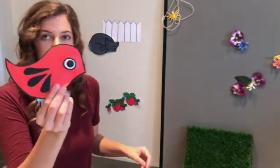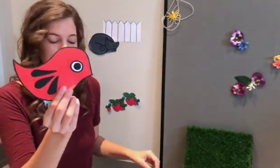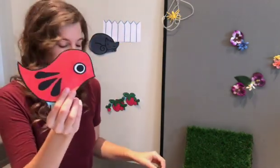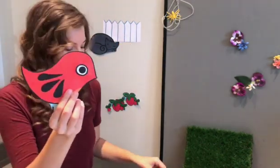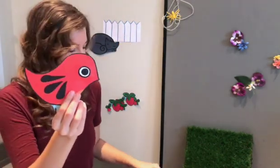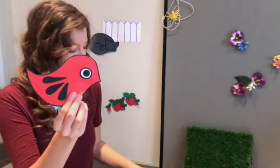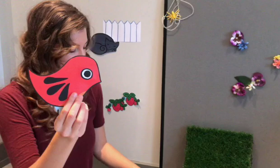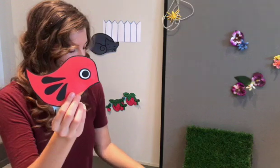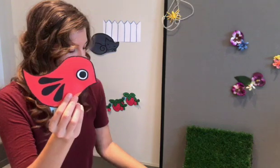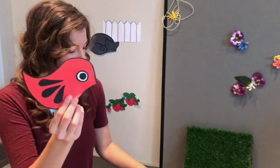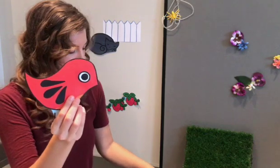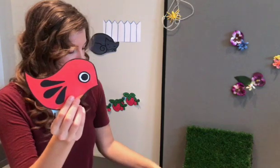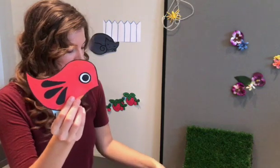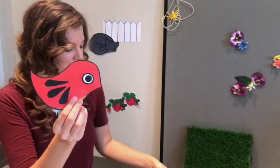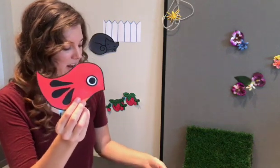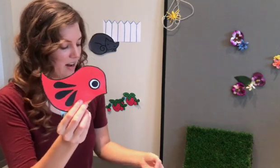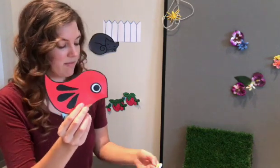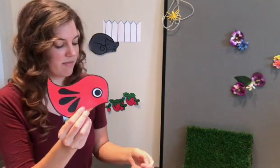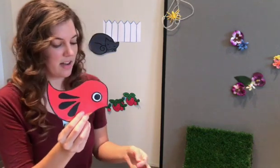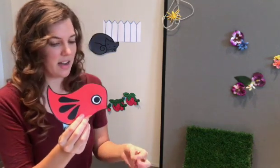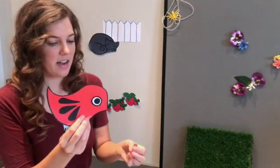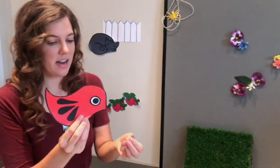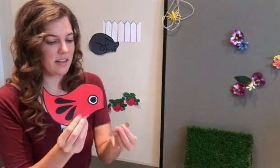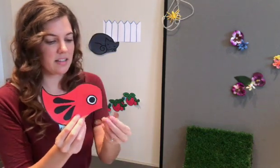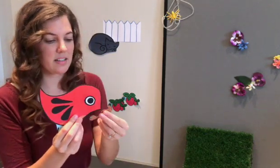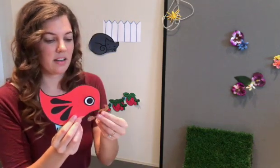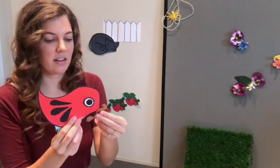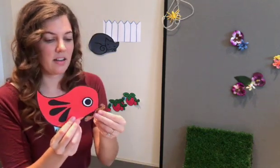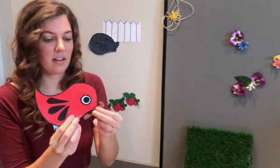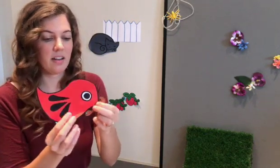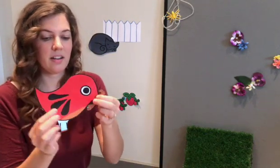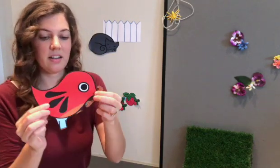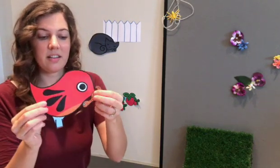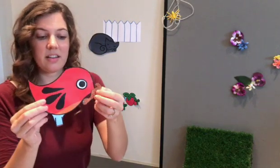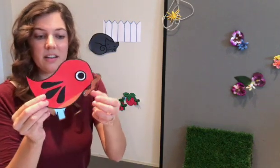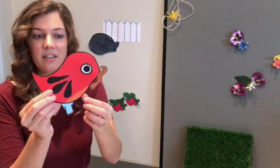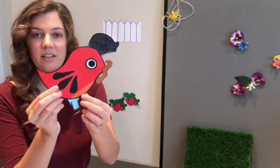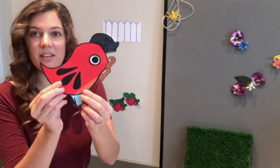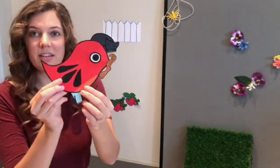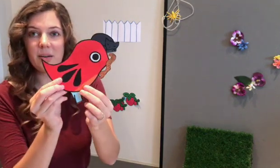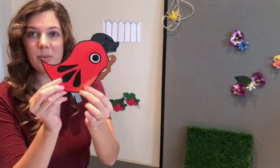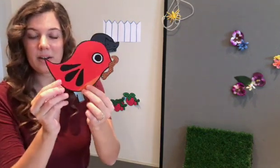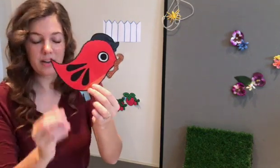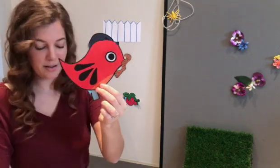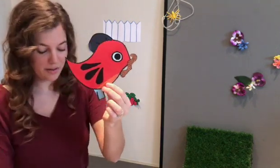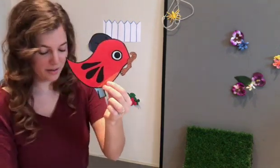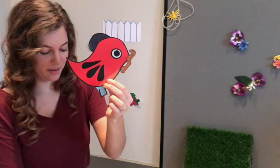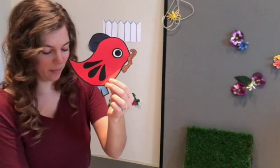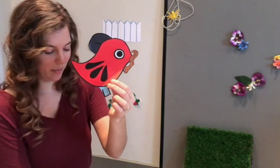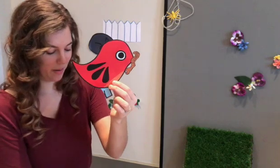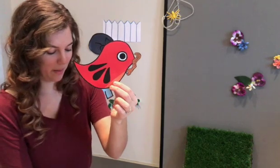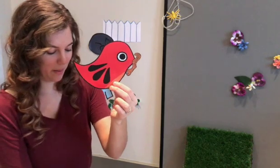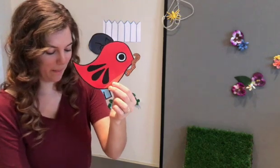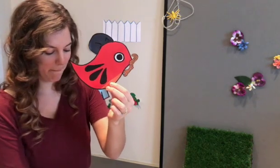goes into the garden and finds the early worm.